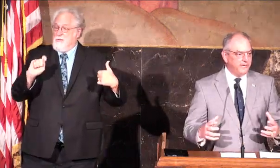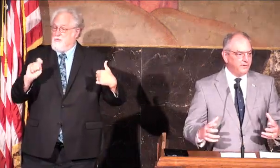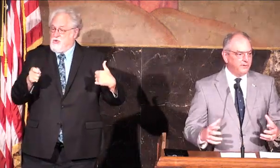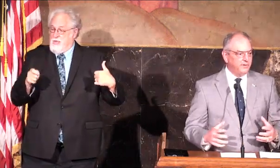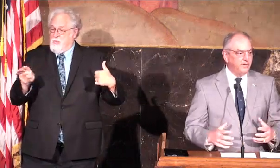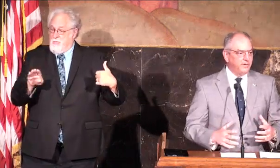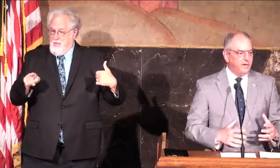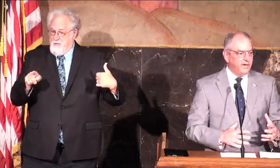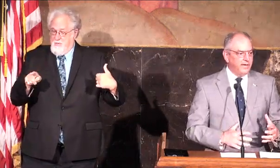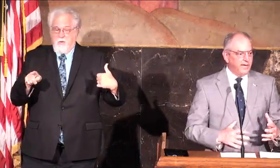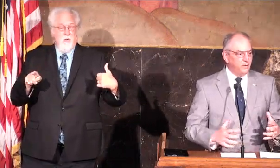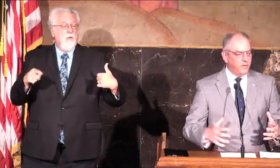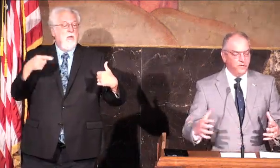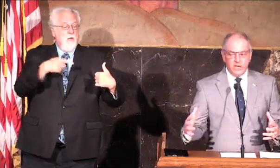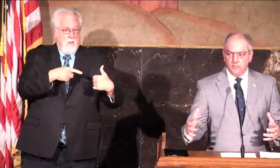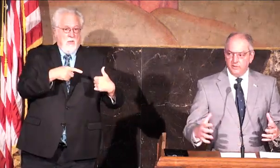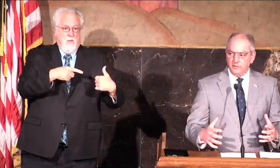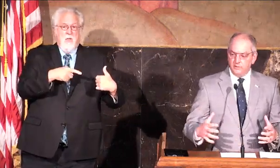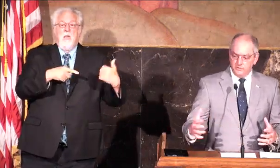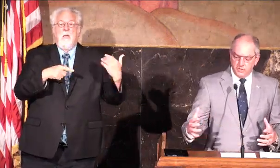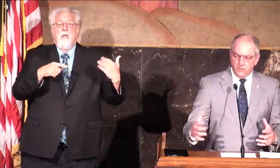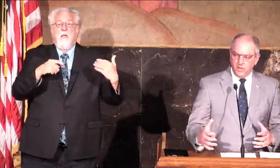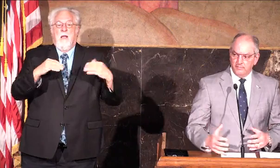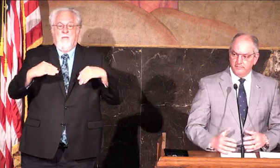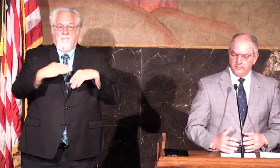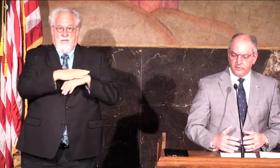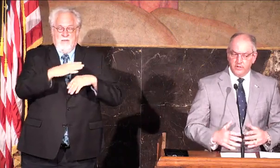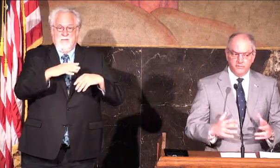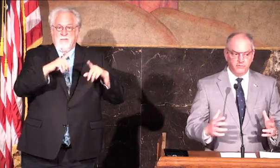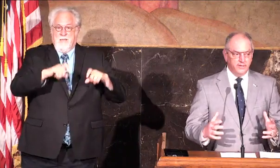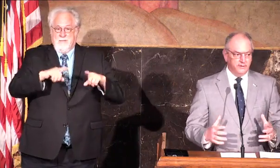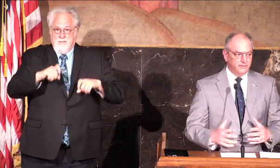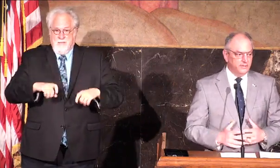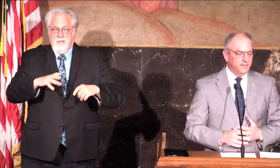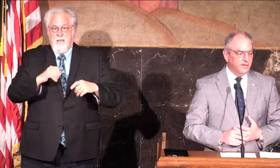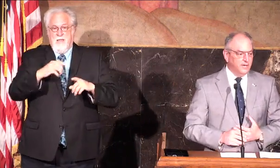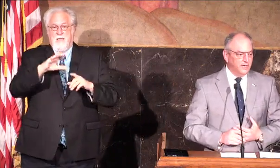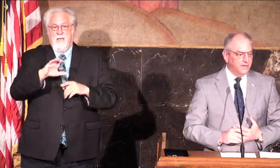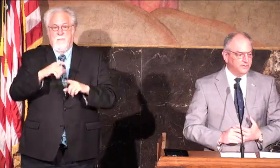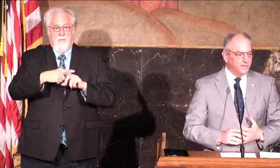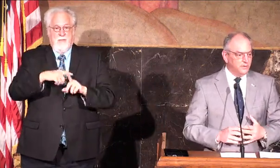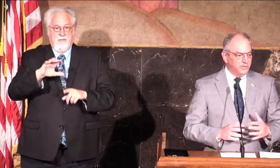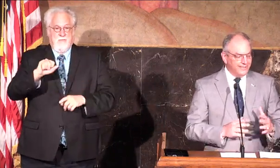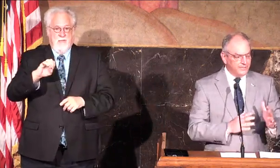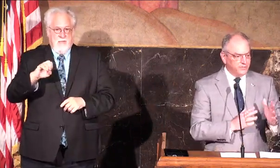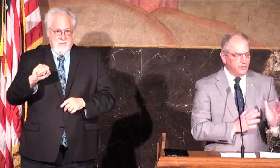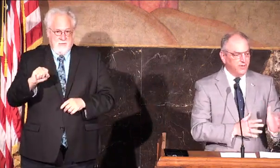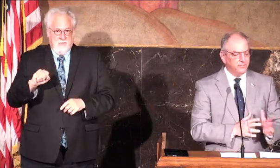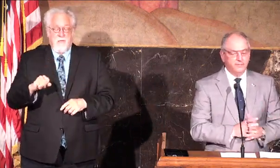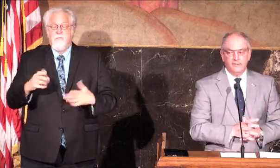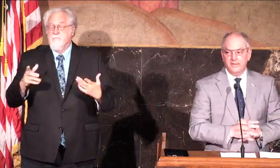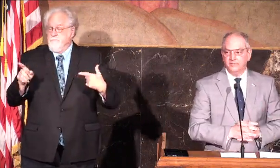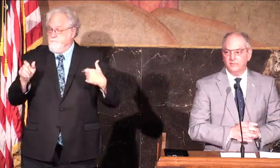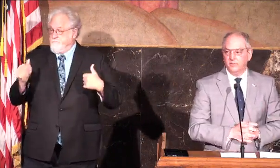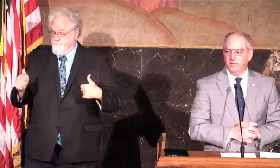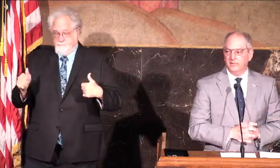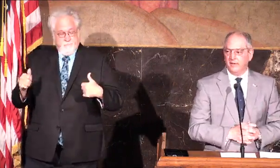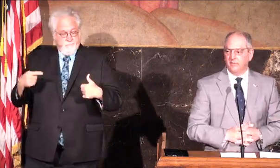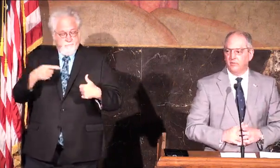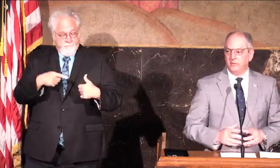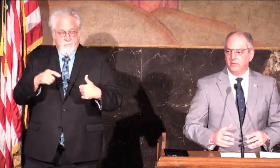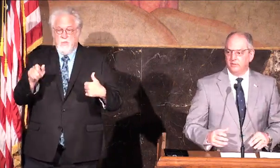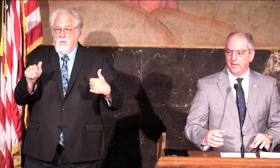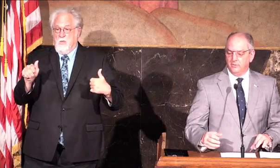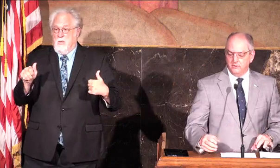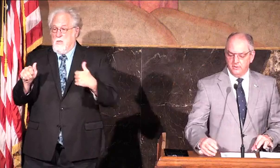in behavior and when that would show up, for good or for ill. So it did show up 2 weeks